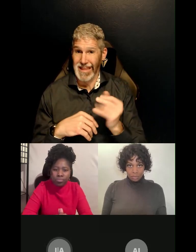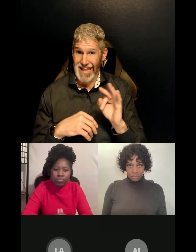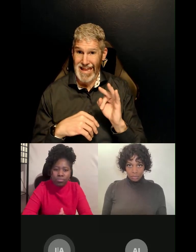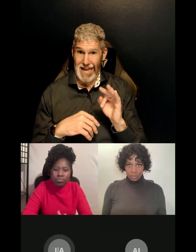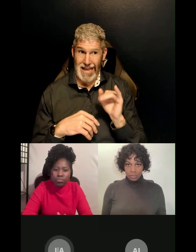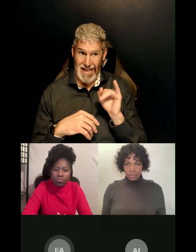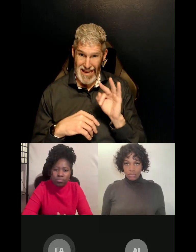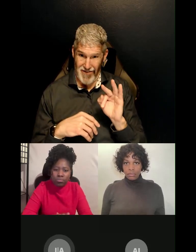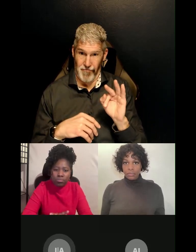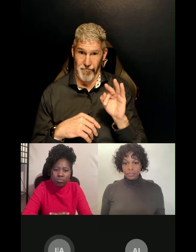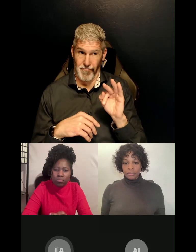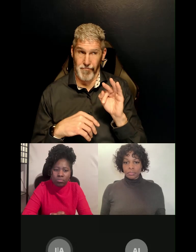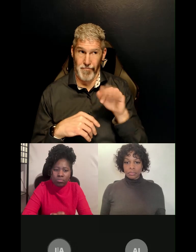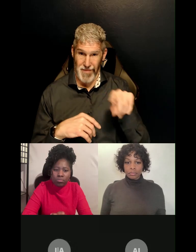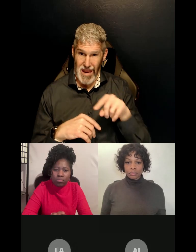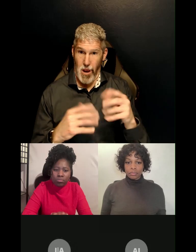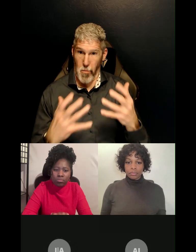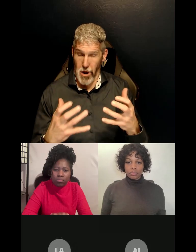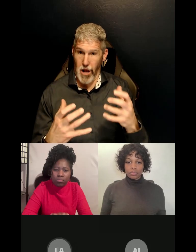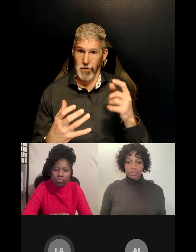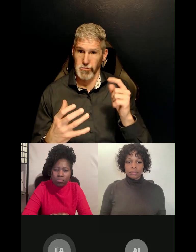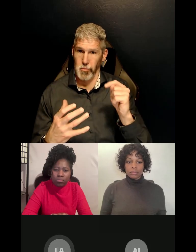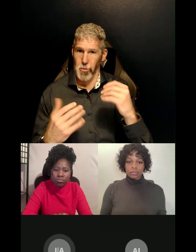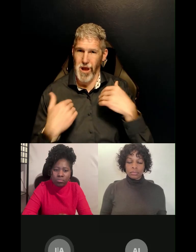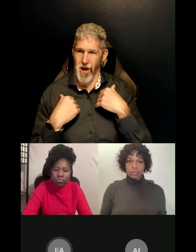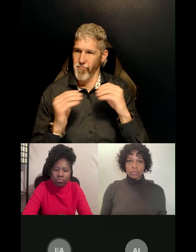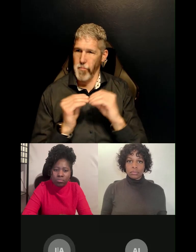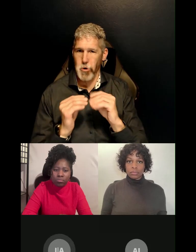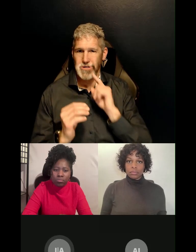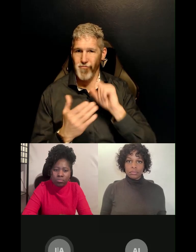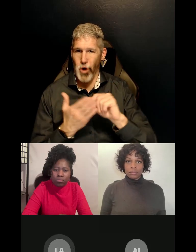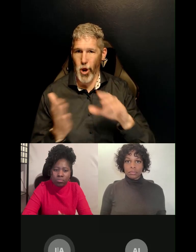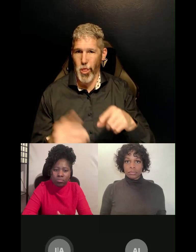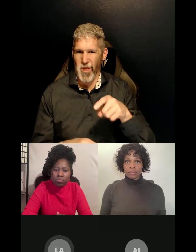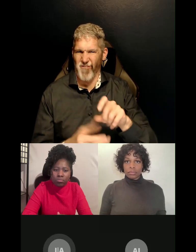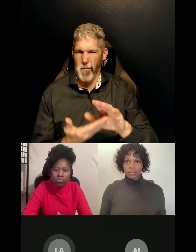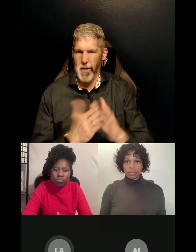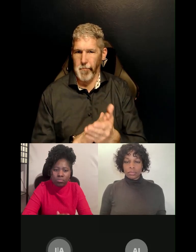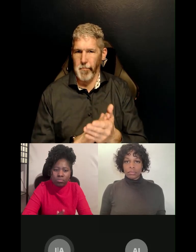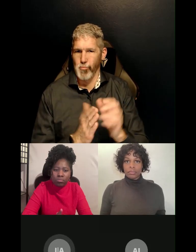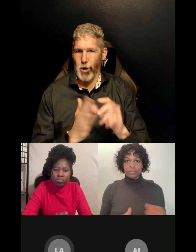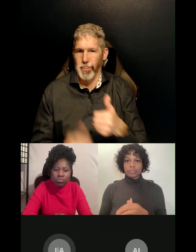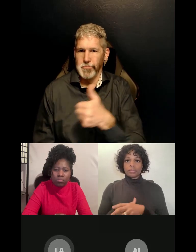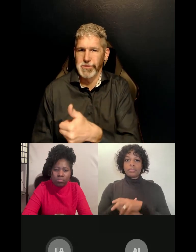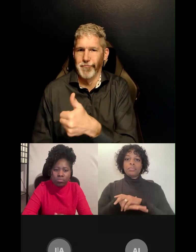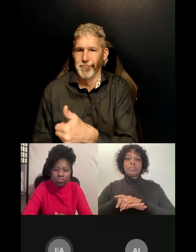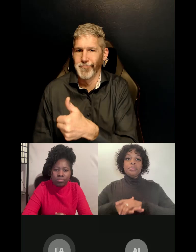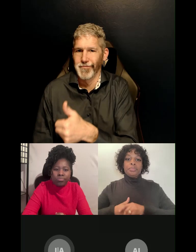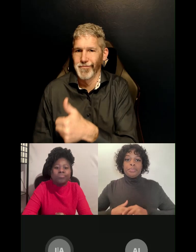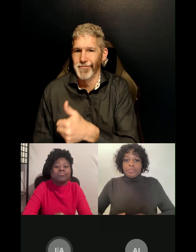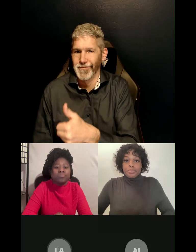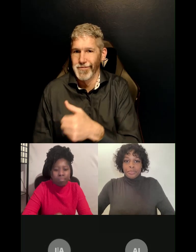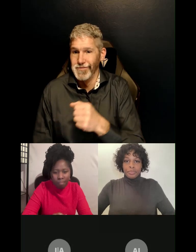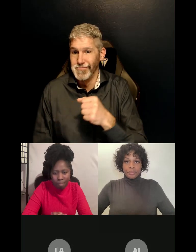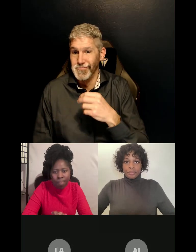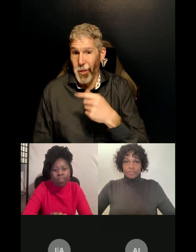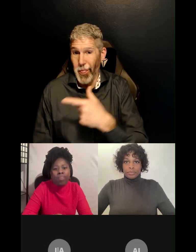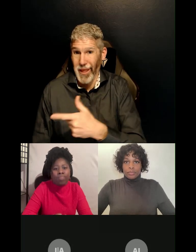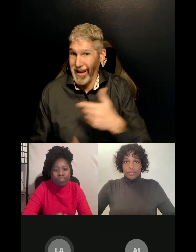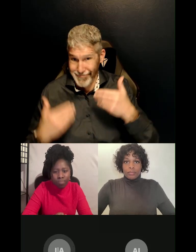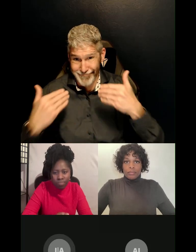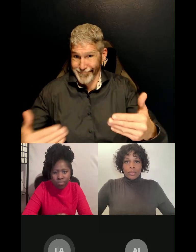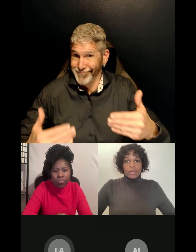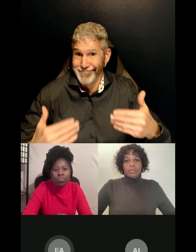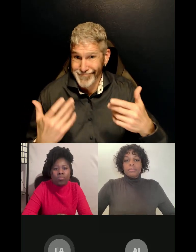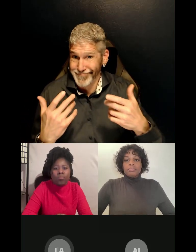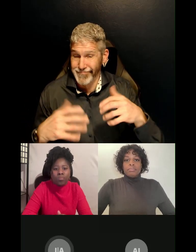Hollywood ins and outs. Now, if they wanted to have more deaf writers,